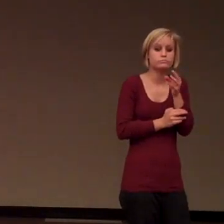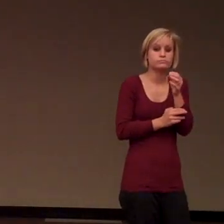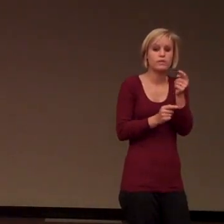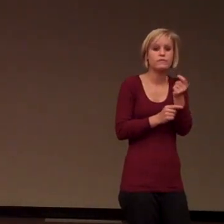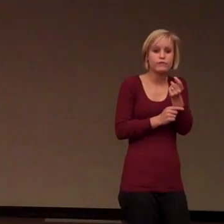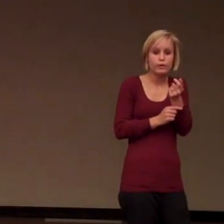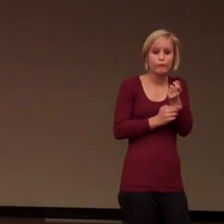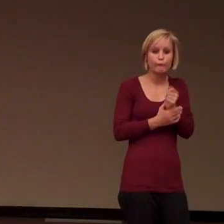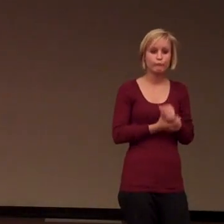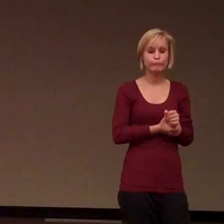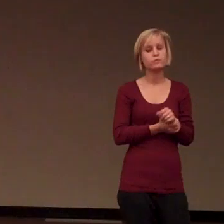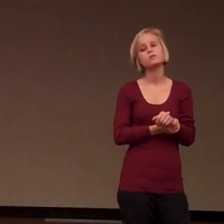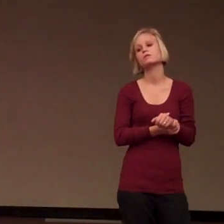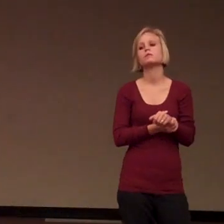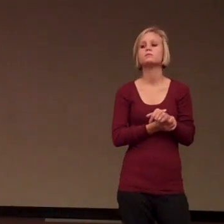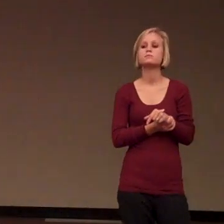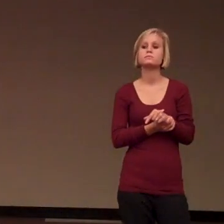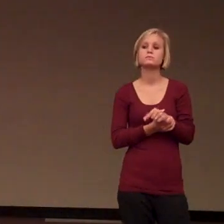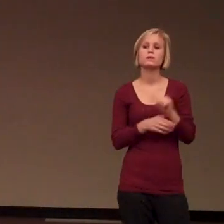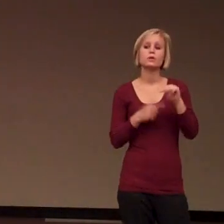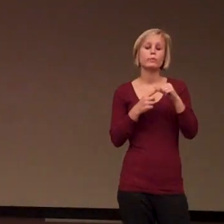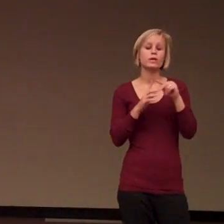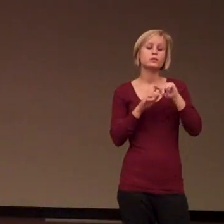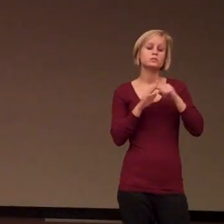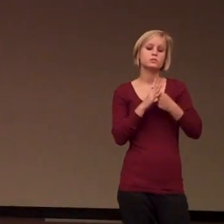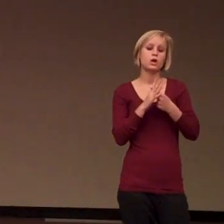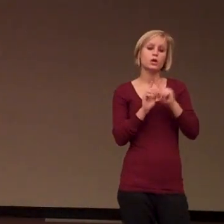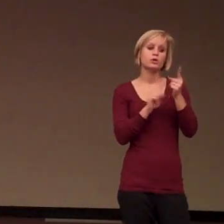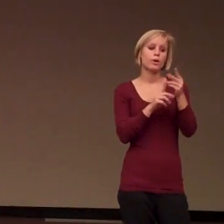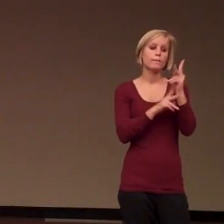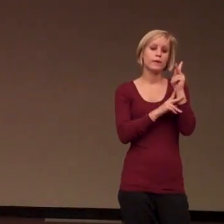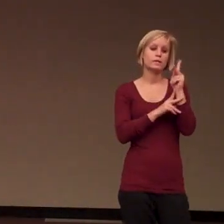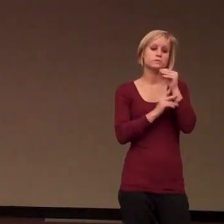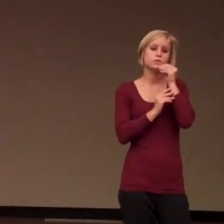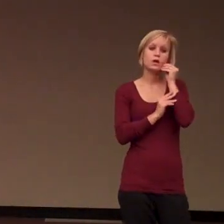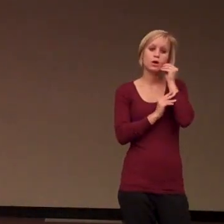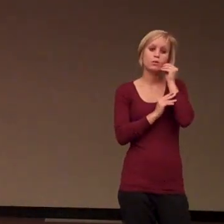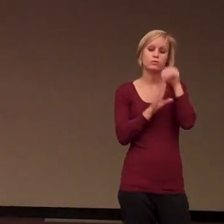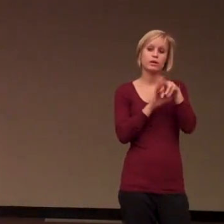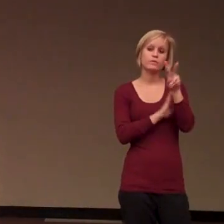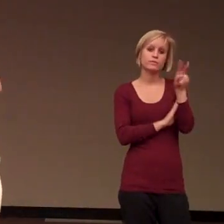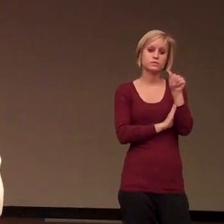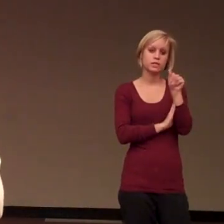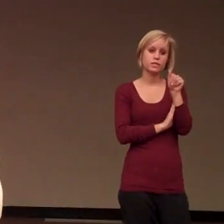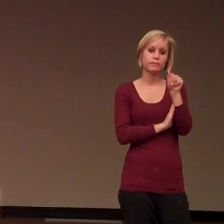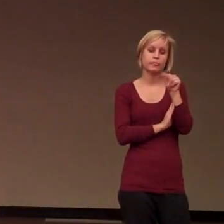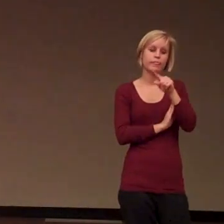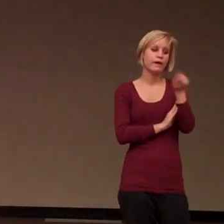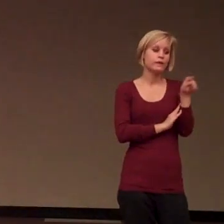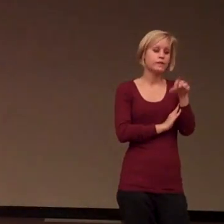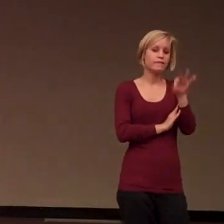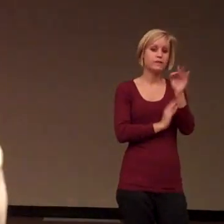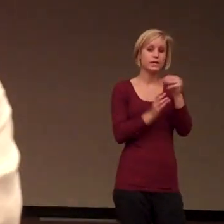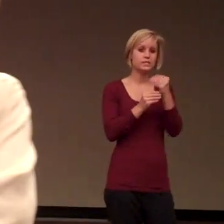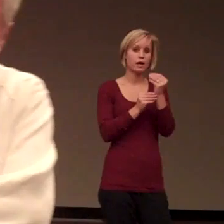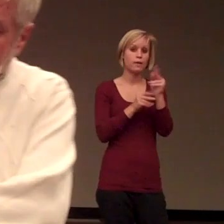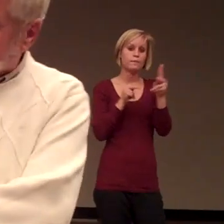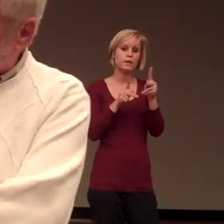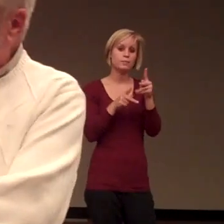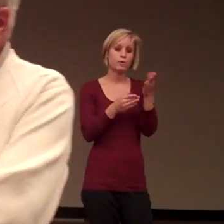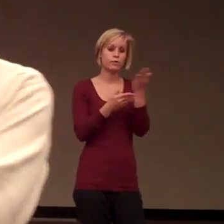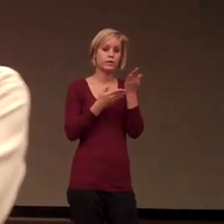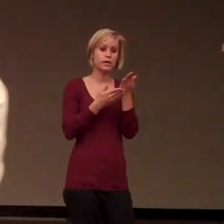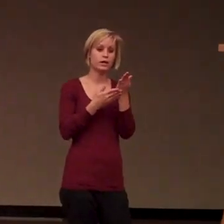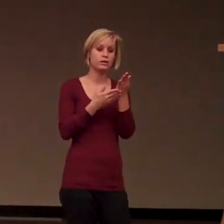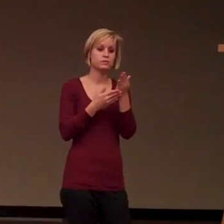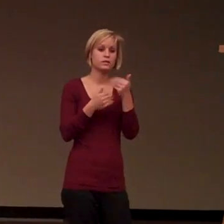So when they start going back to their homes in Northern Virginia, they find out that people already back here are holding